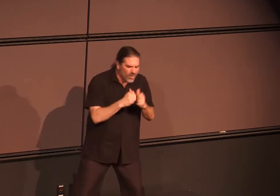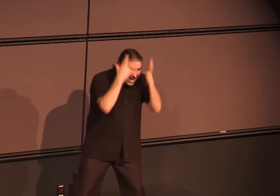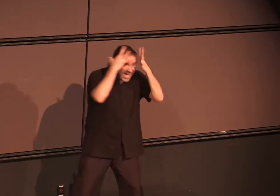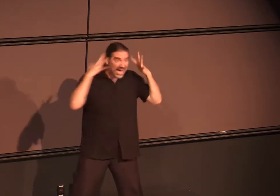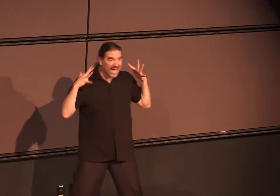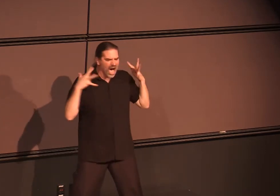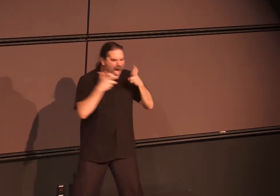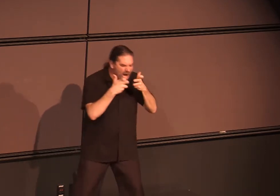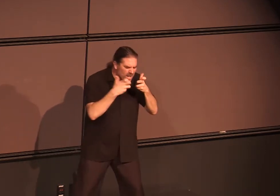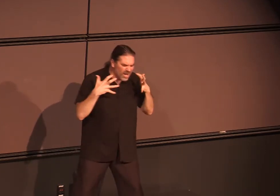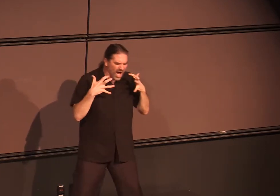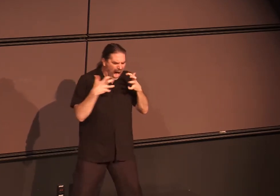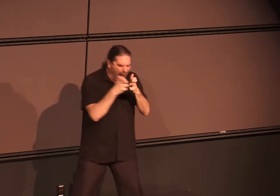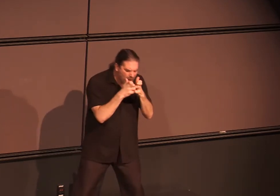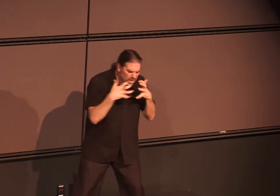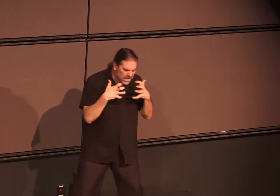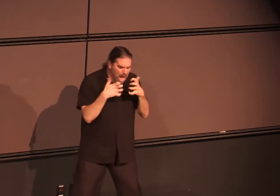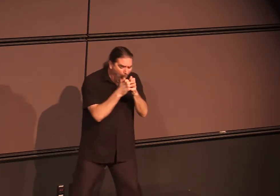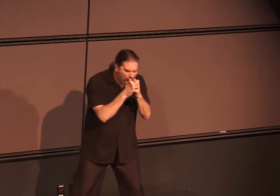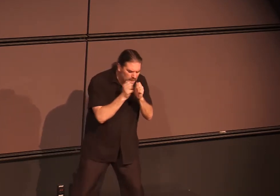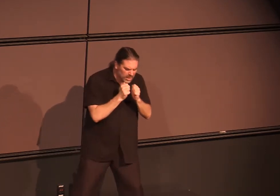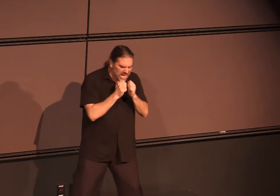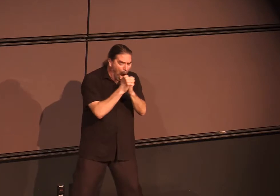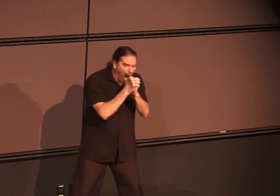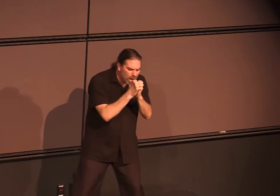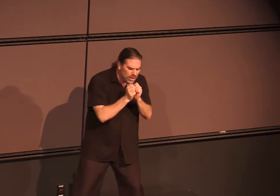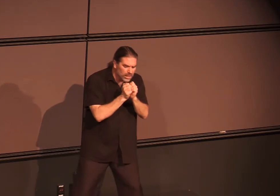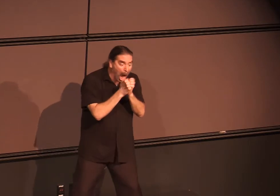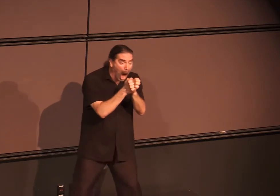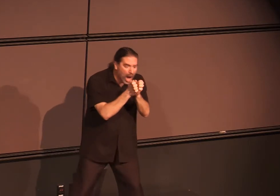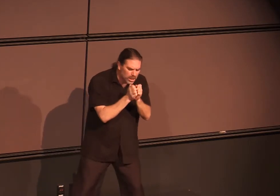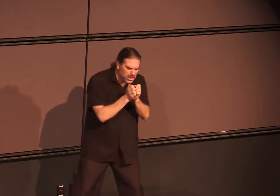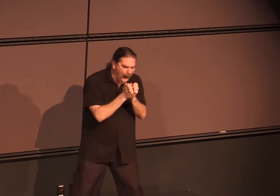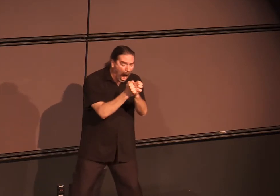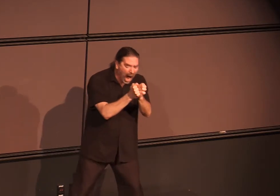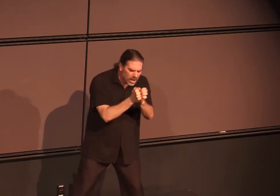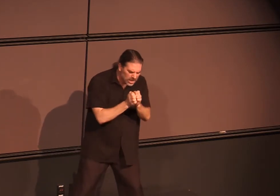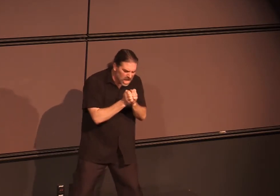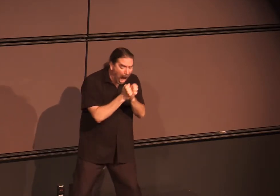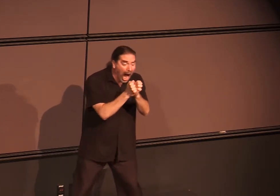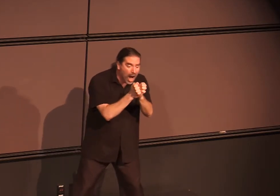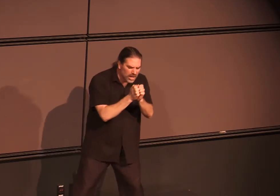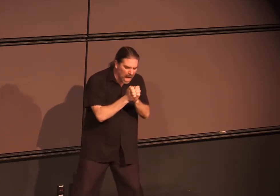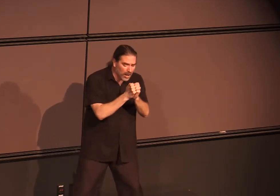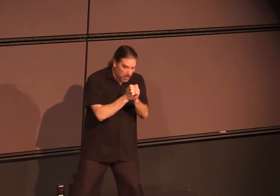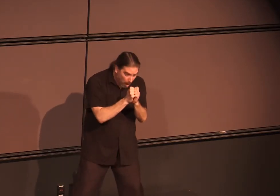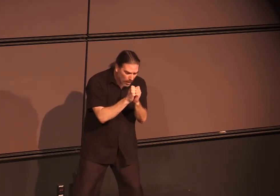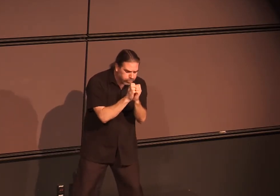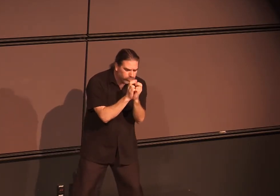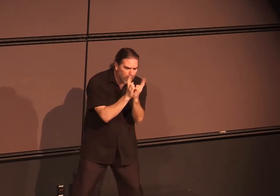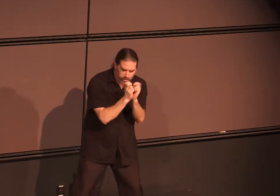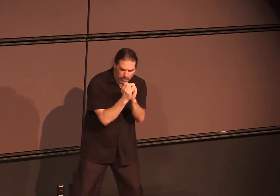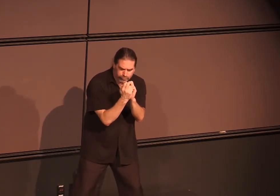Her hair, her mouth opening and closing, lips,